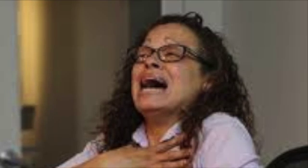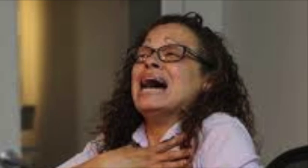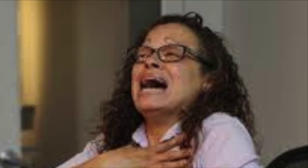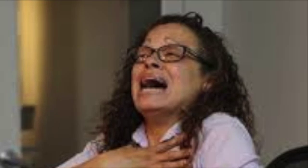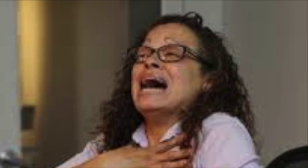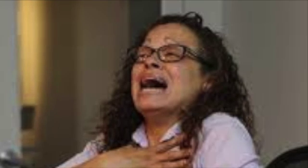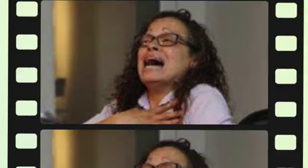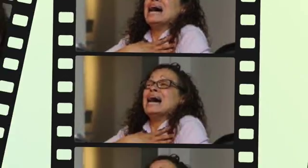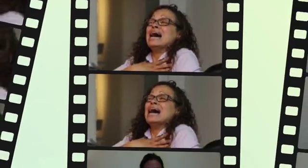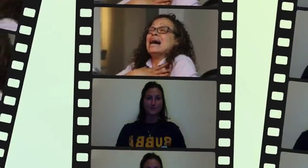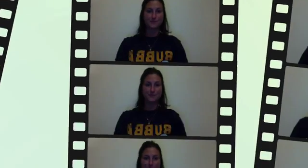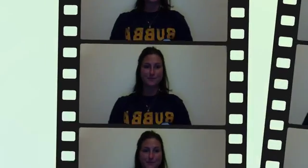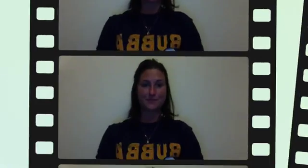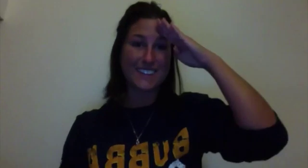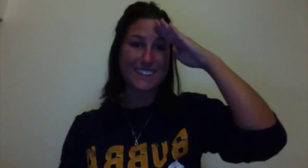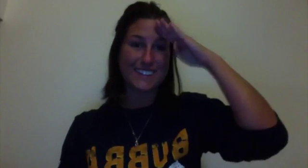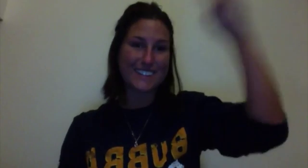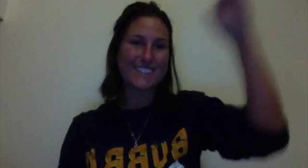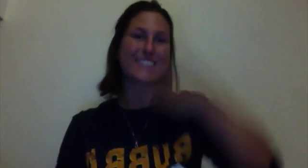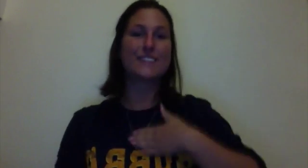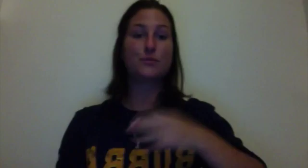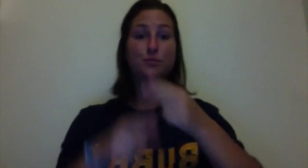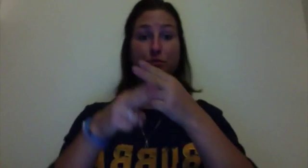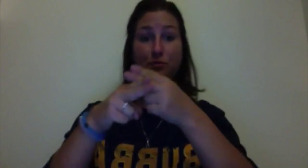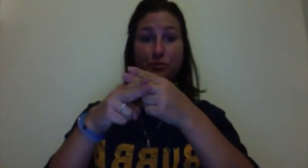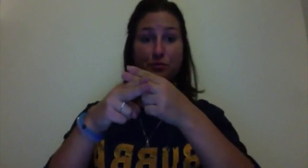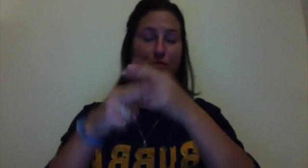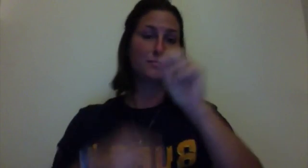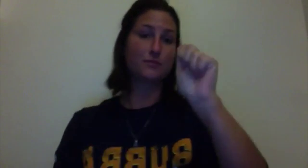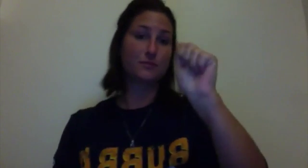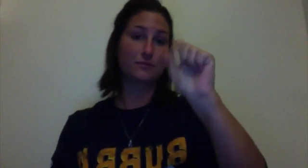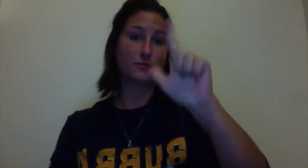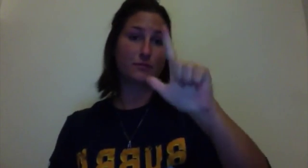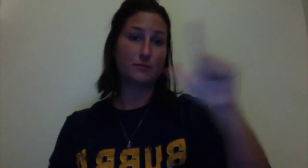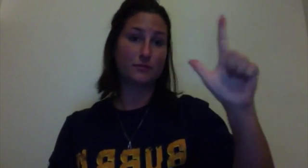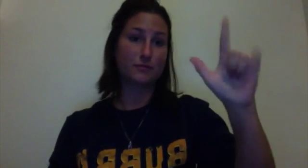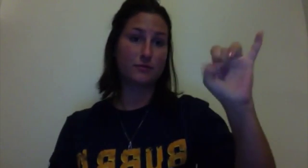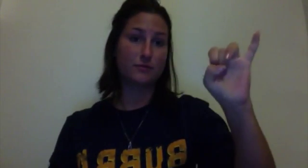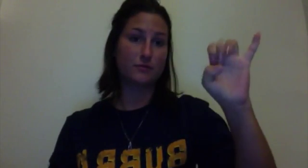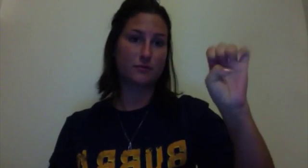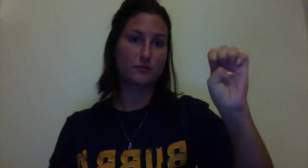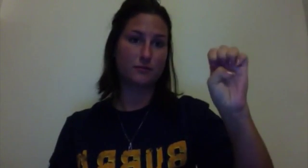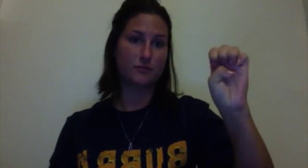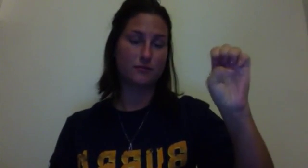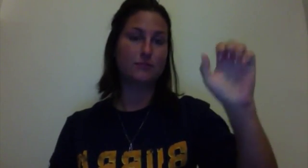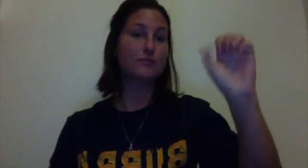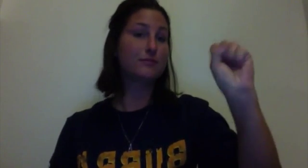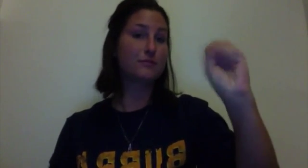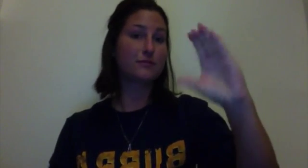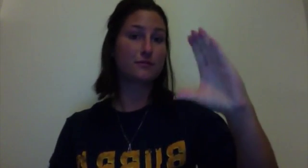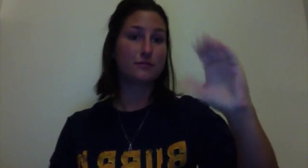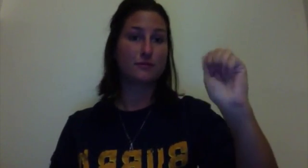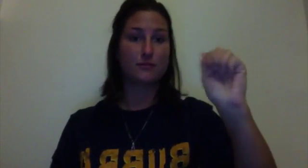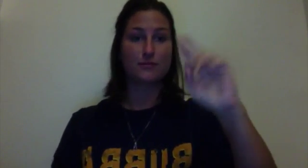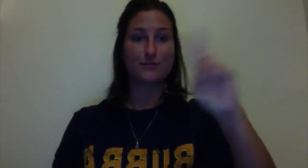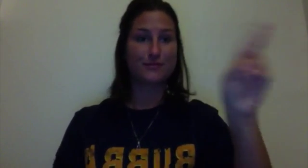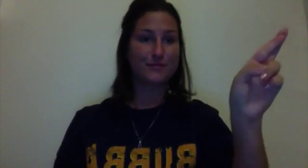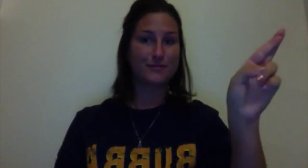Even just in high school, although I understood that there was such a thing as deaf culture, I couldn't quite grasp that someone who is